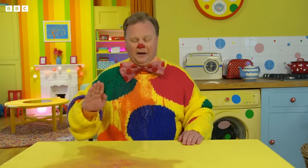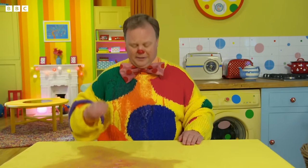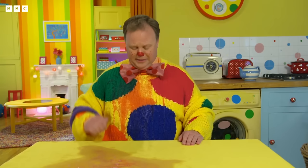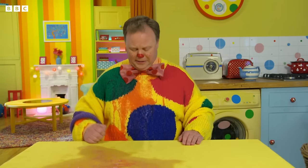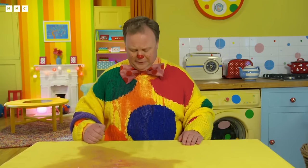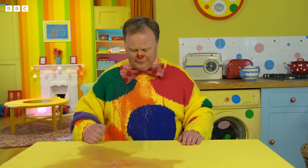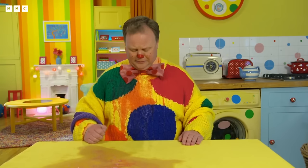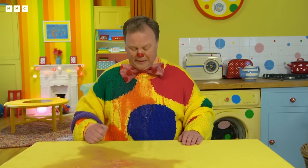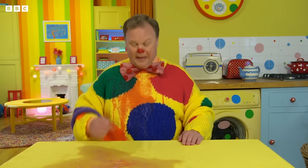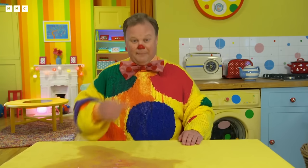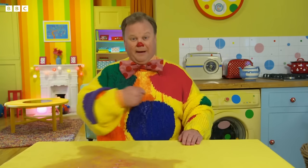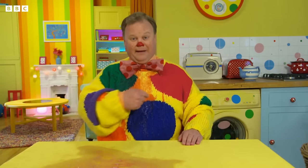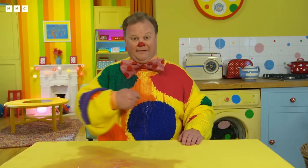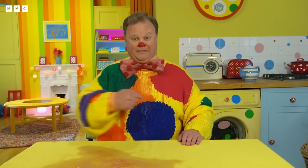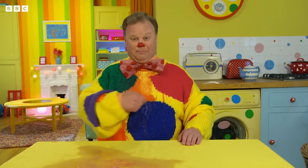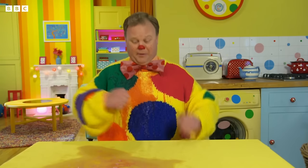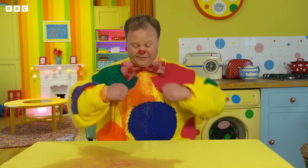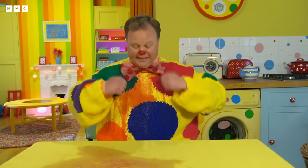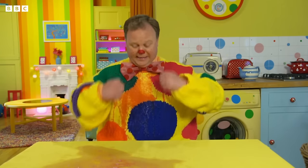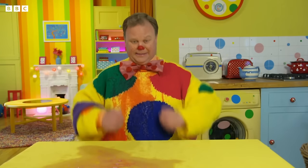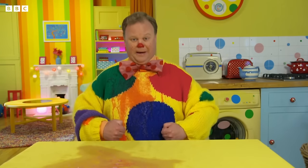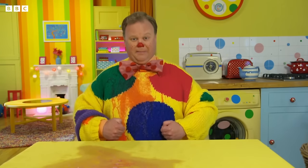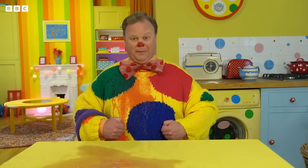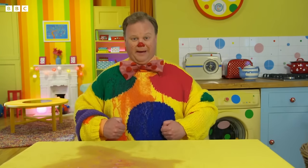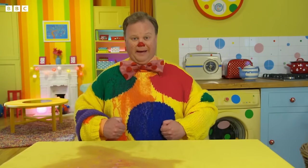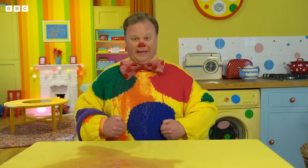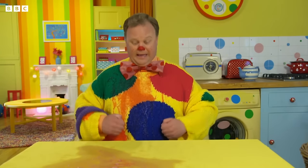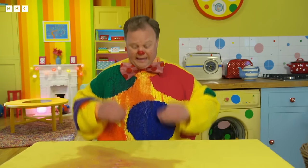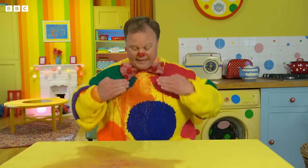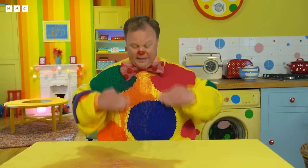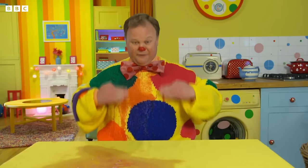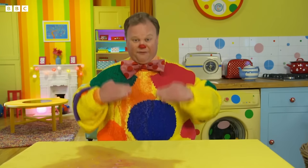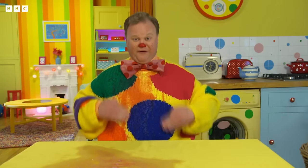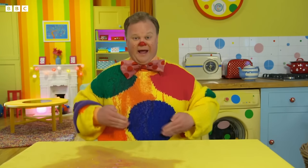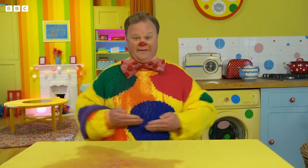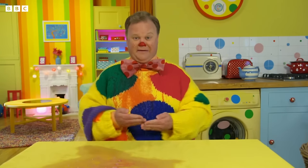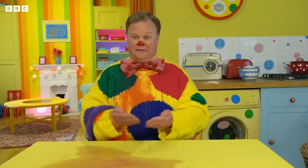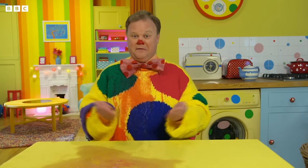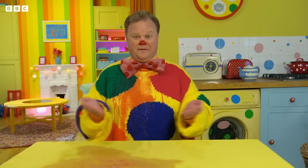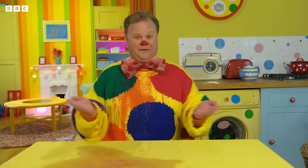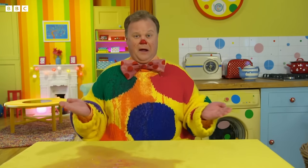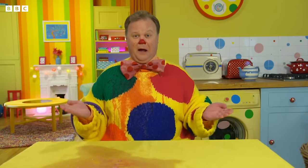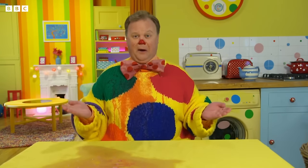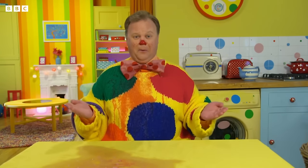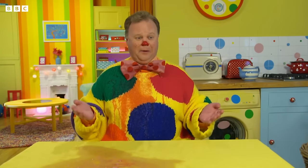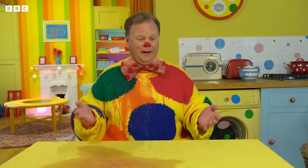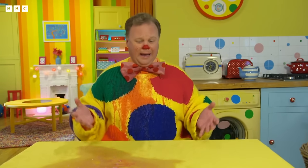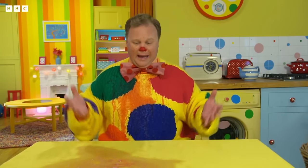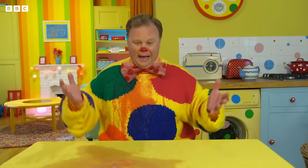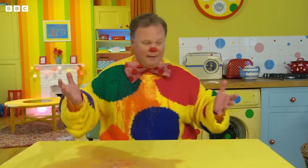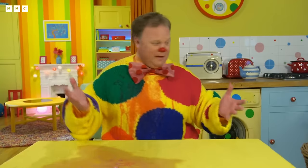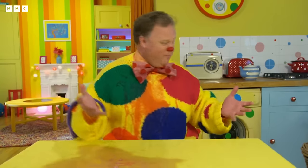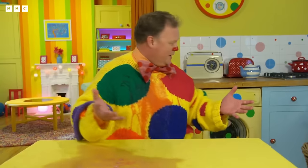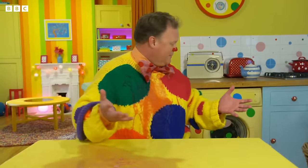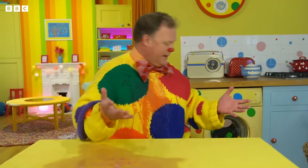can't use my spotty jumper in the fashion show. I mean, what am I going